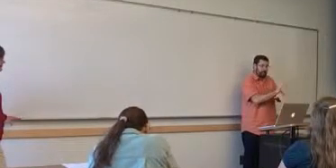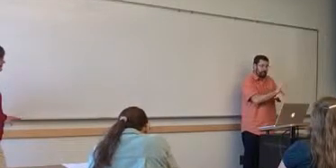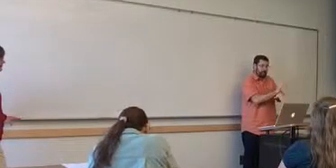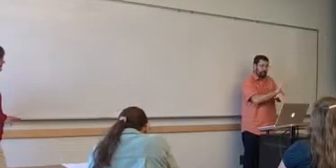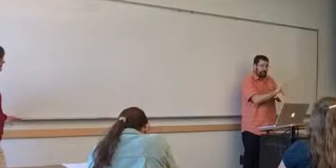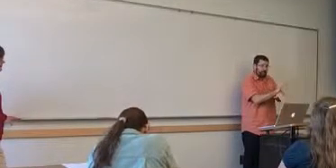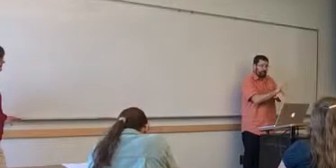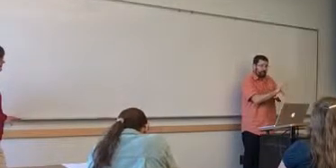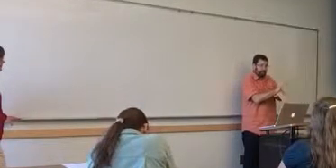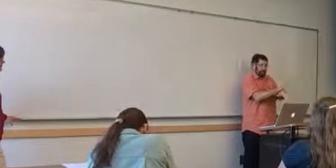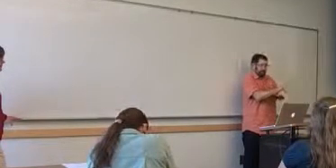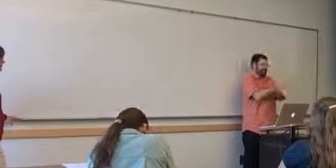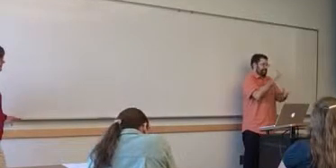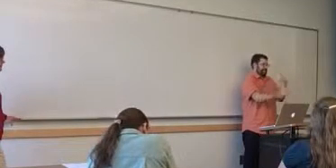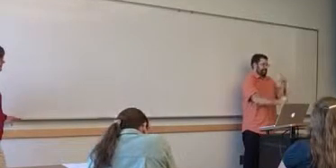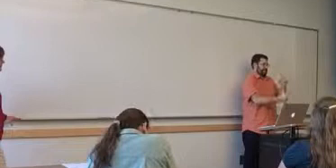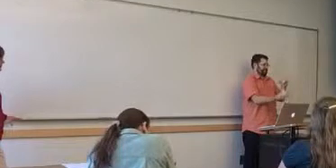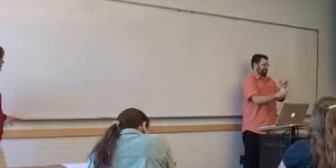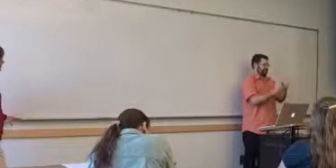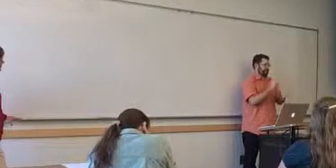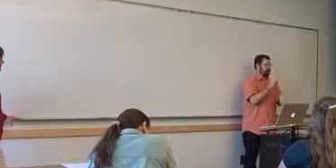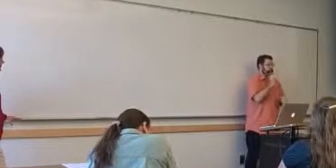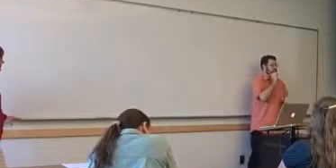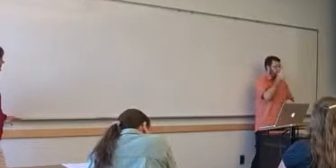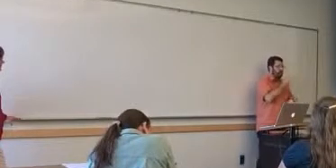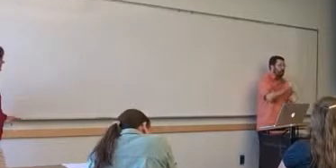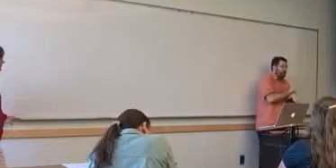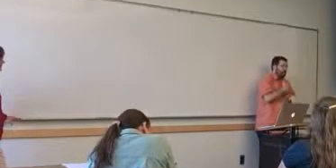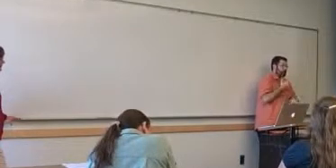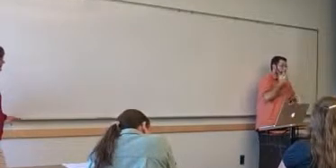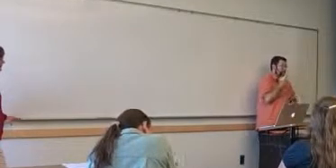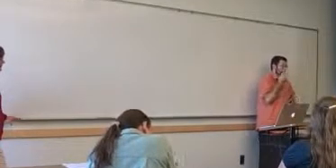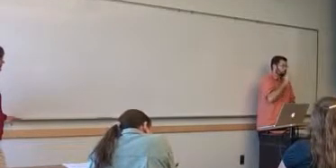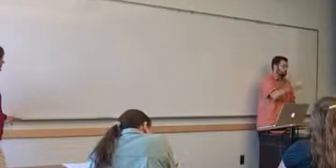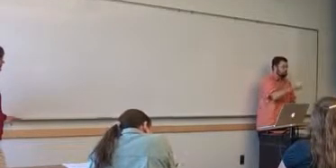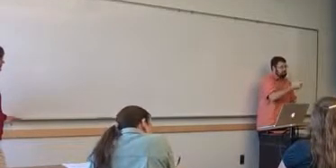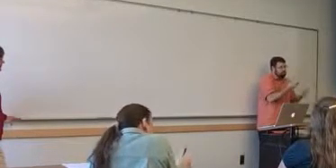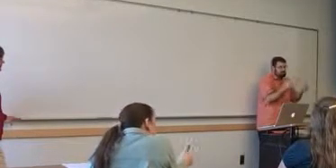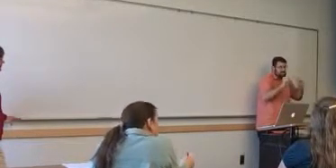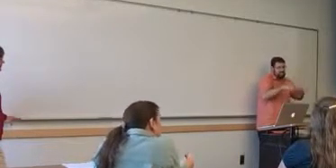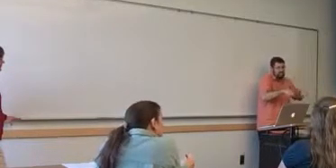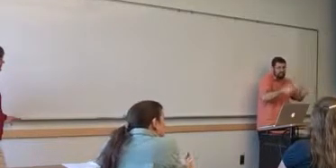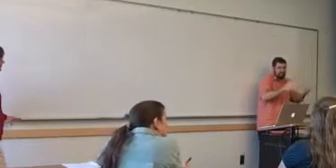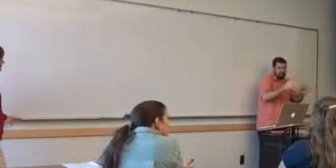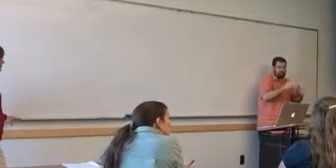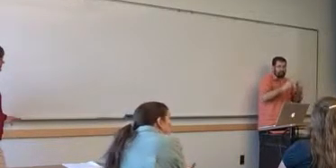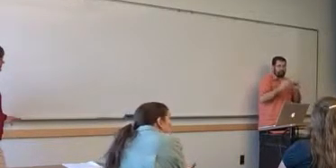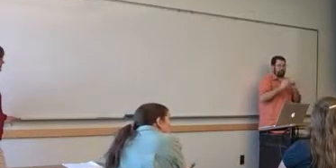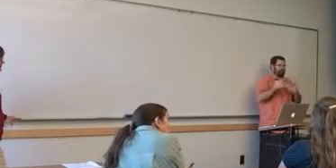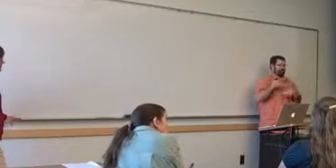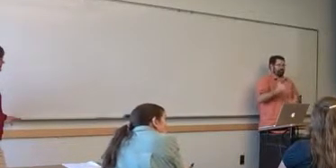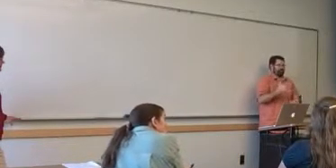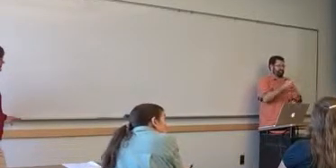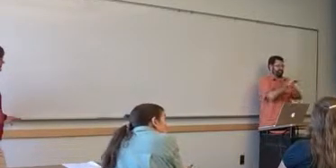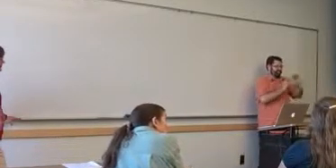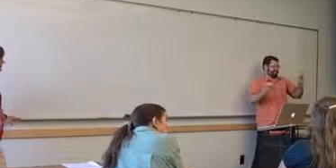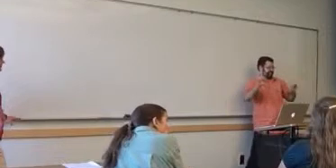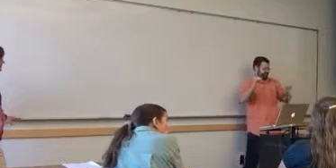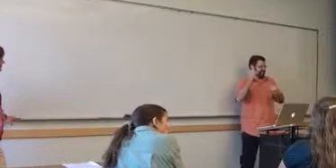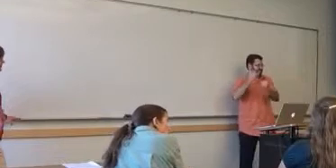night, right? Night's the last thing you say. I'm like, tomorrow night, I'll see you. You could say that in English, but typically you